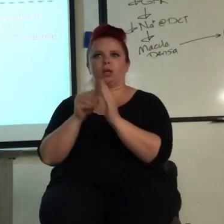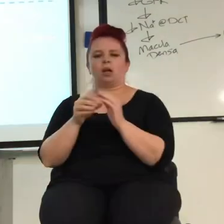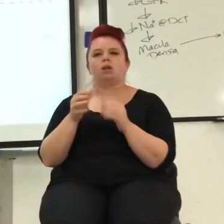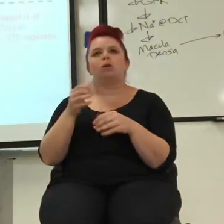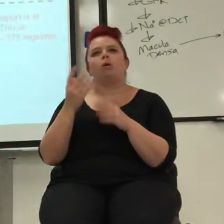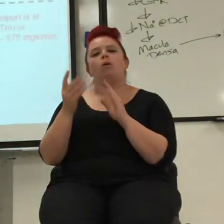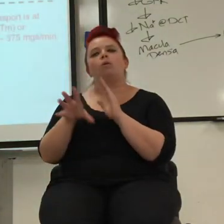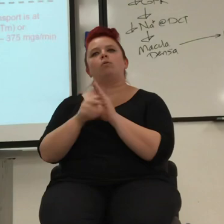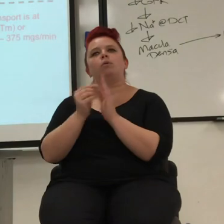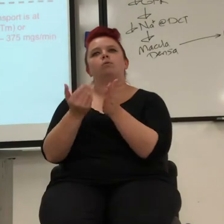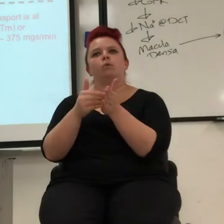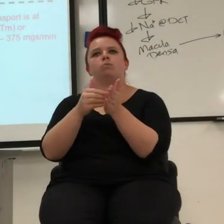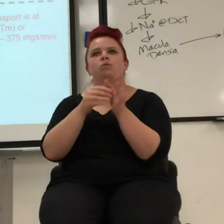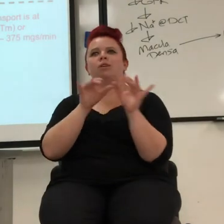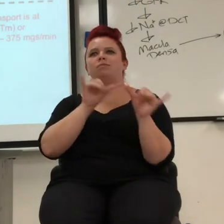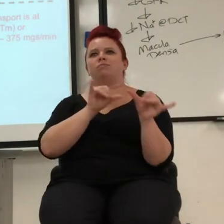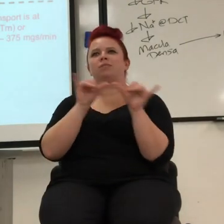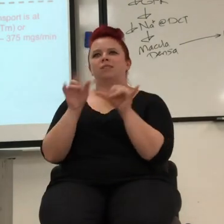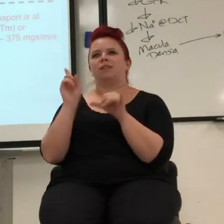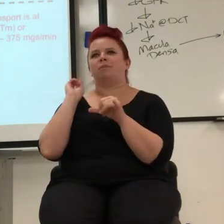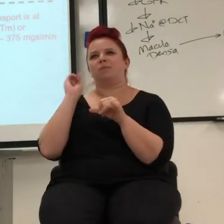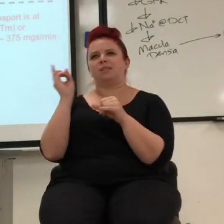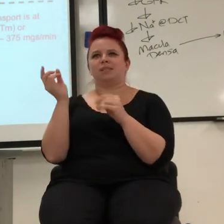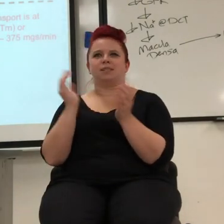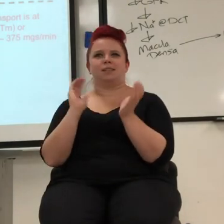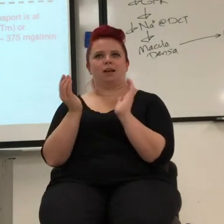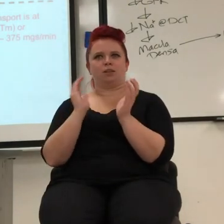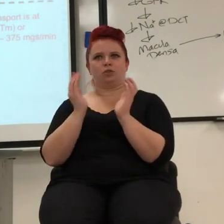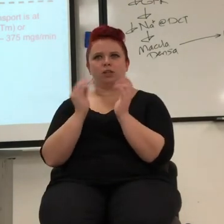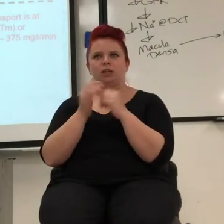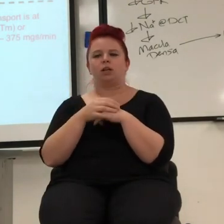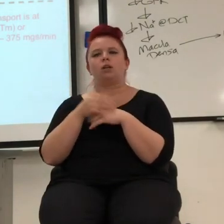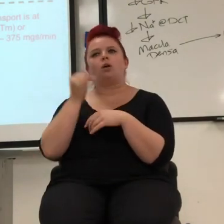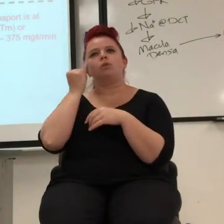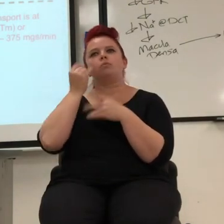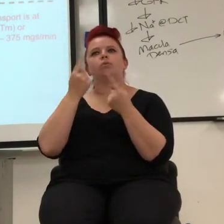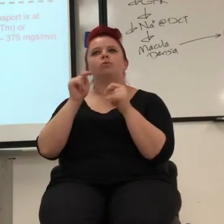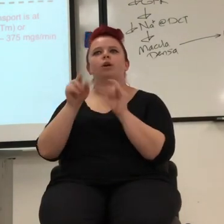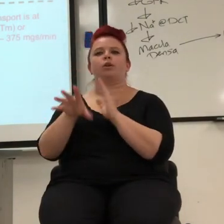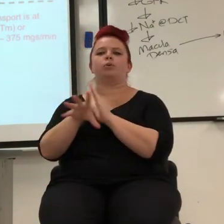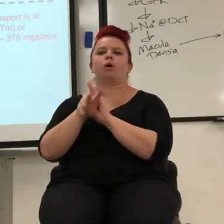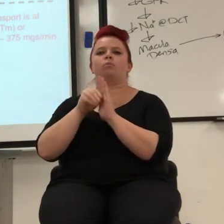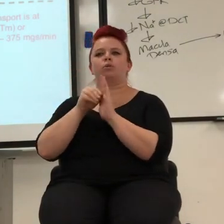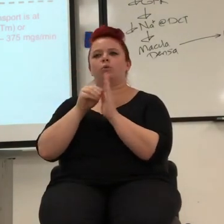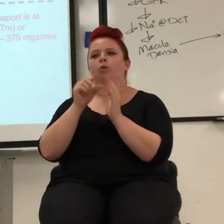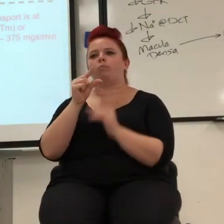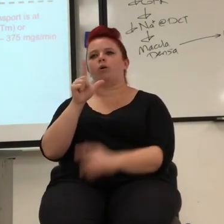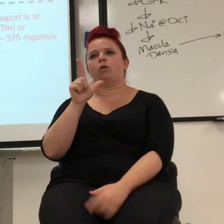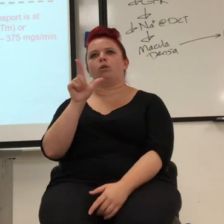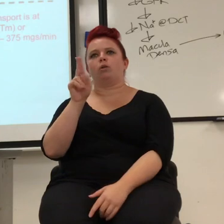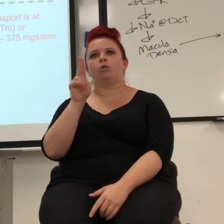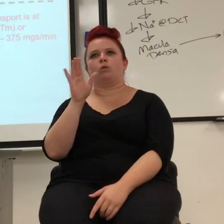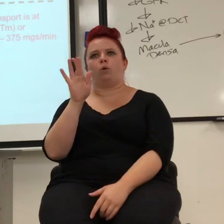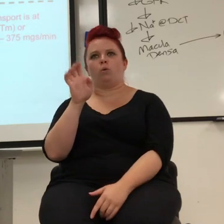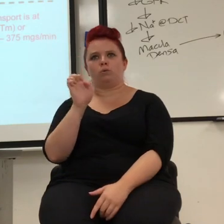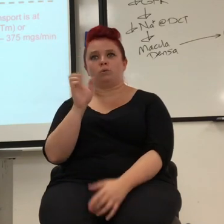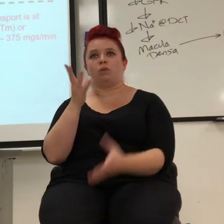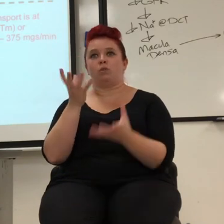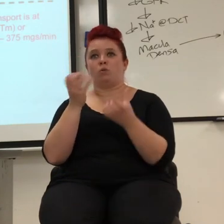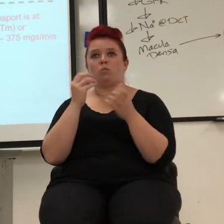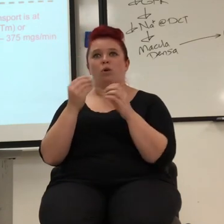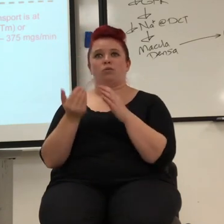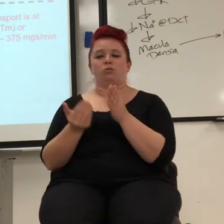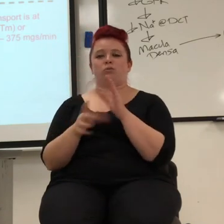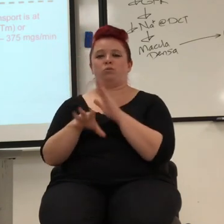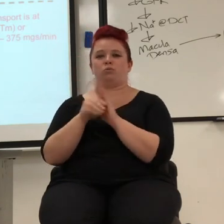Reabsorption is likened to this ferry analogy. Say you're trying to reabsorb glucose. You want to reabsorb all of it. Normally